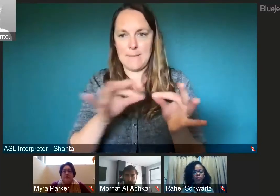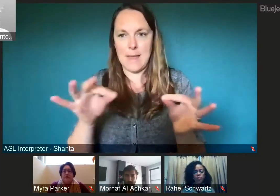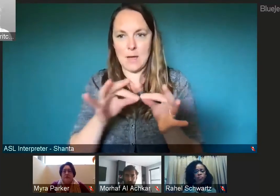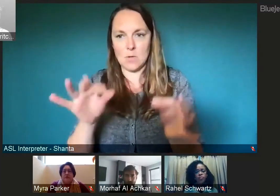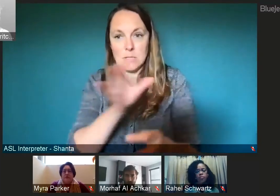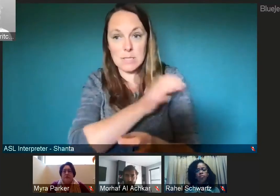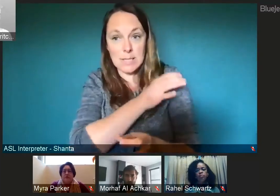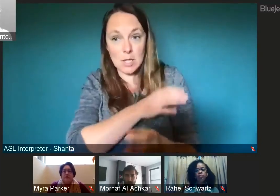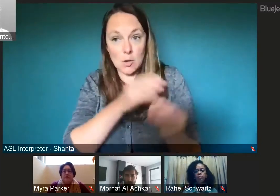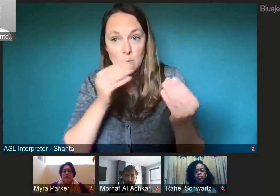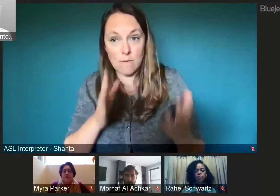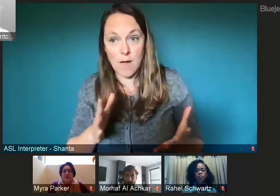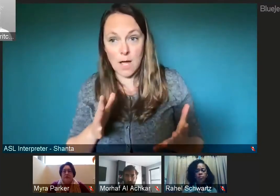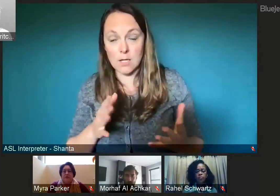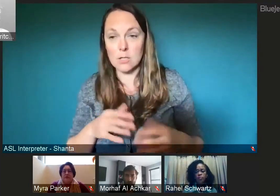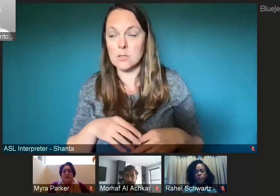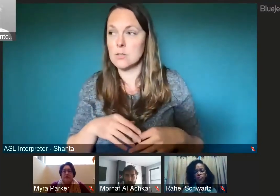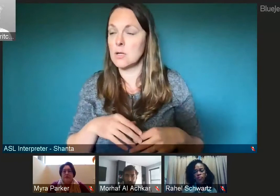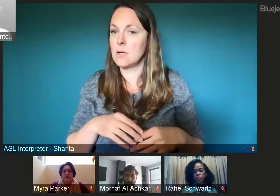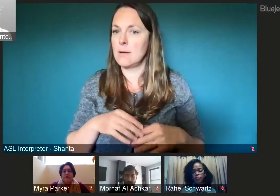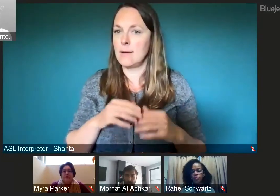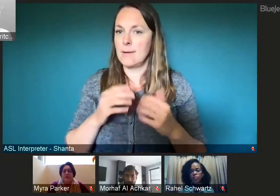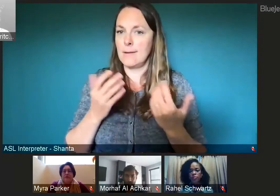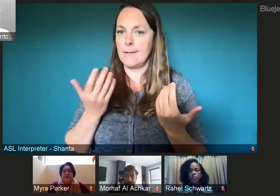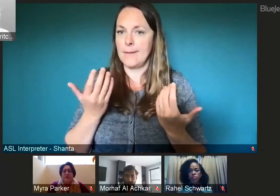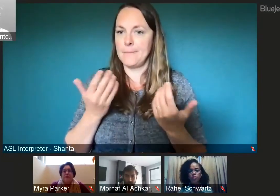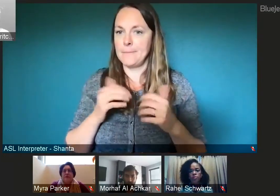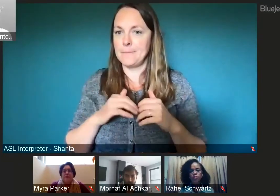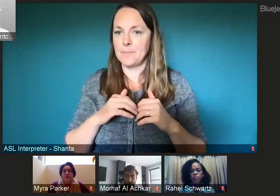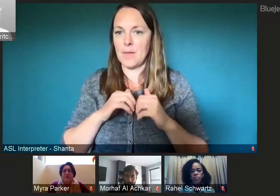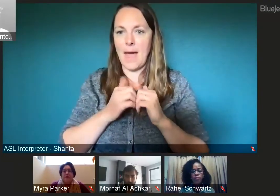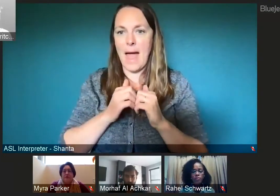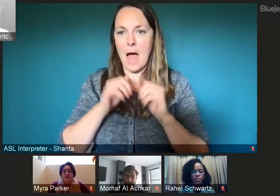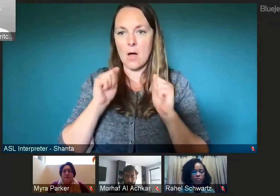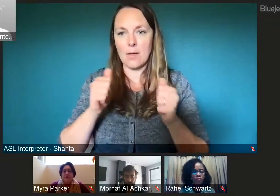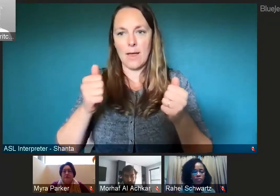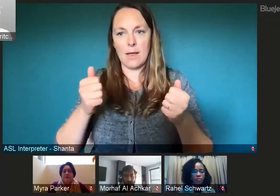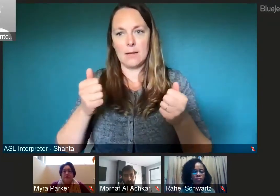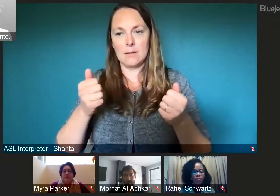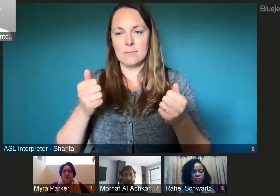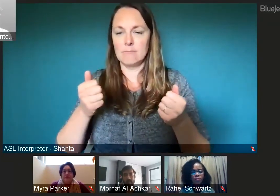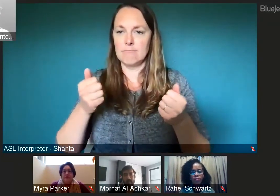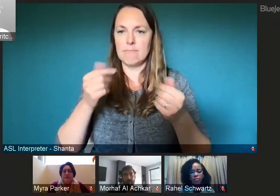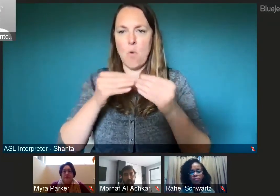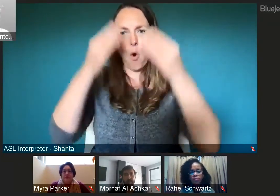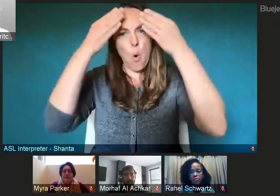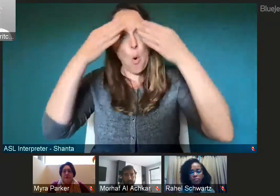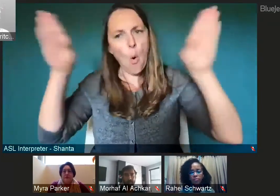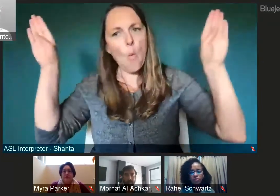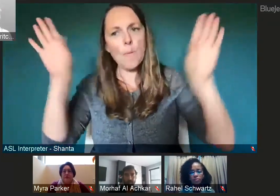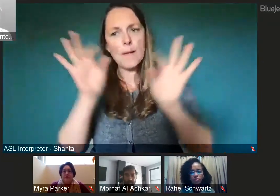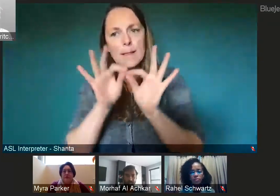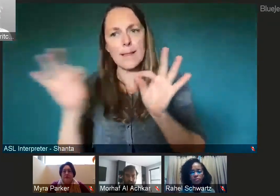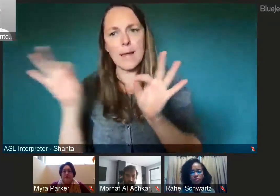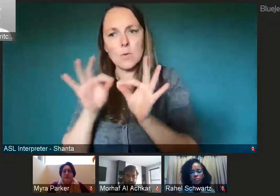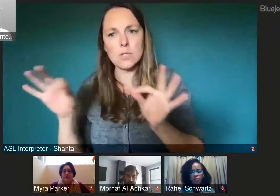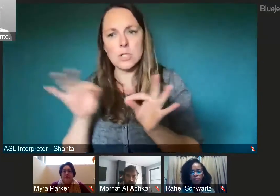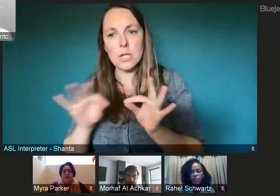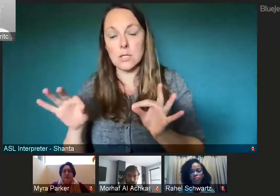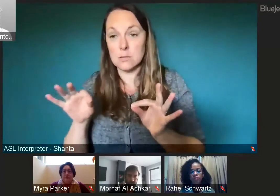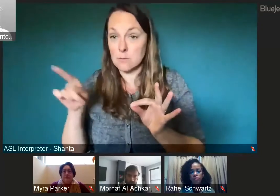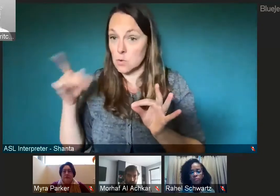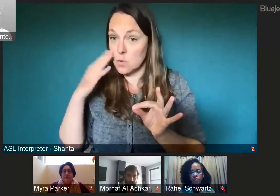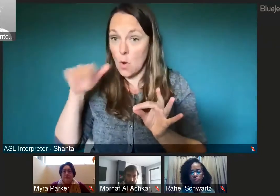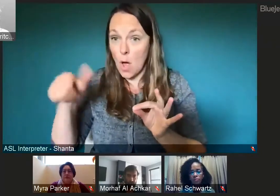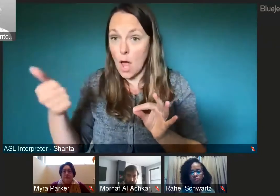providers. How are you handling, and how can you be friendly about that? Do you know all the providers in the